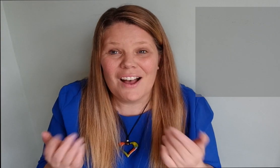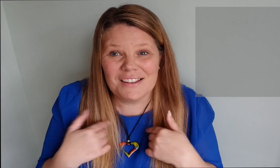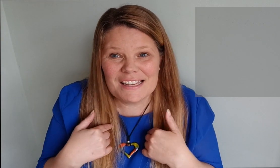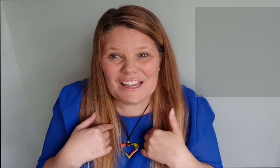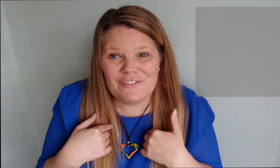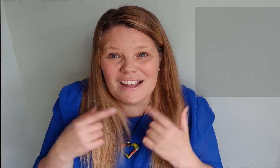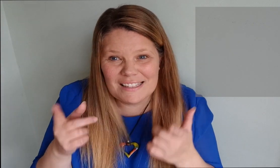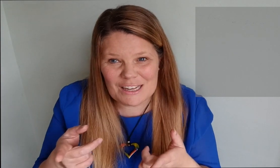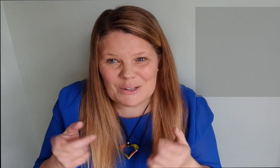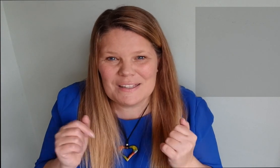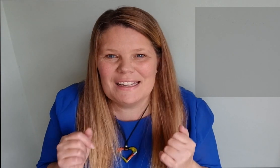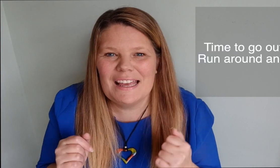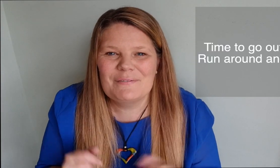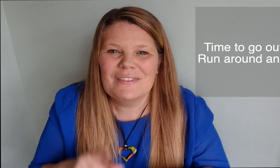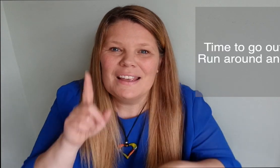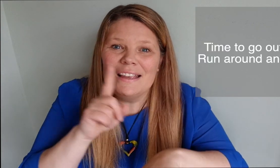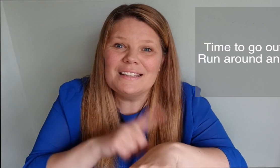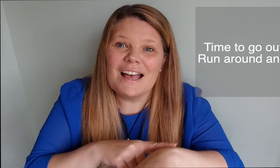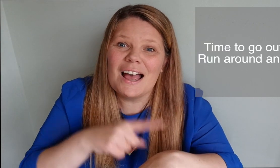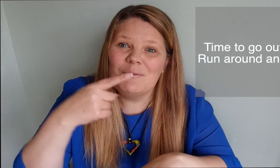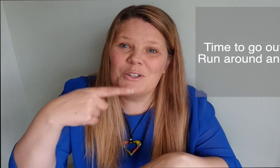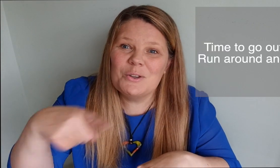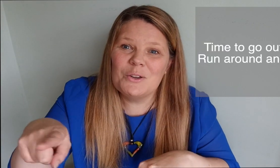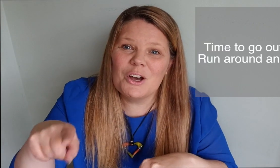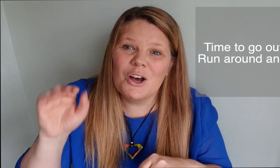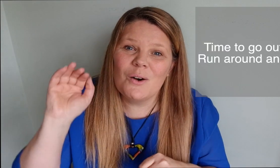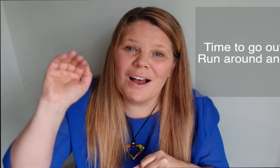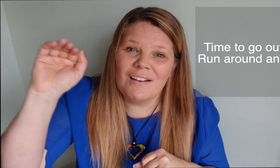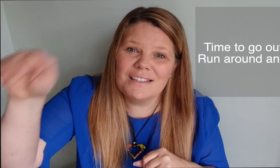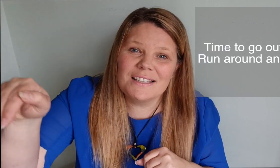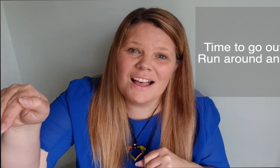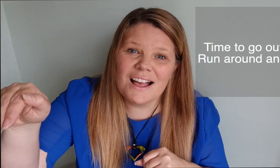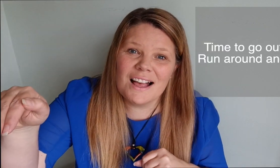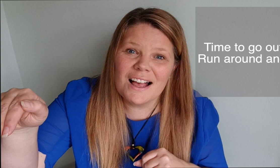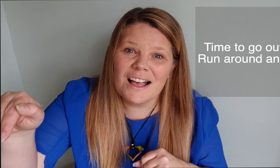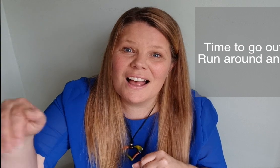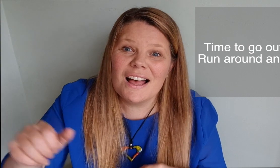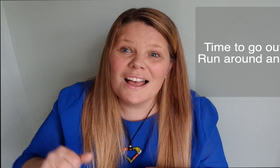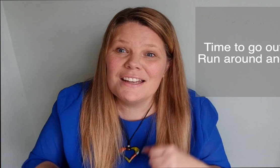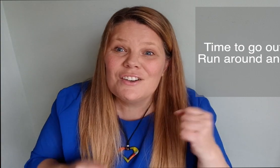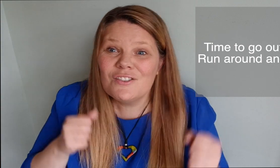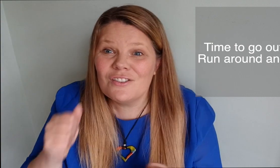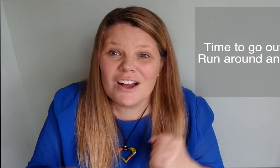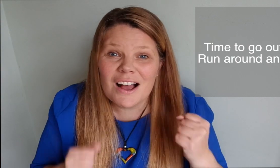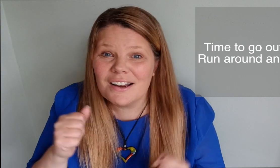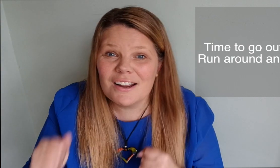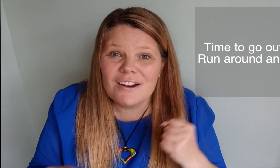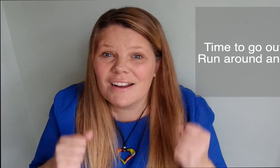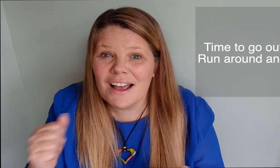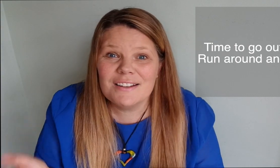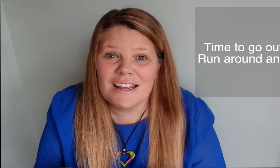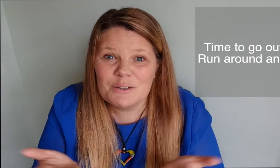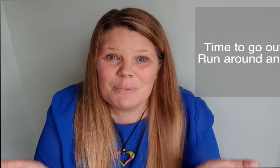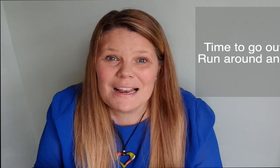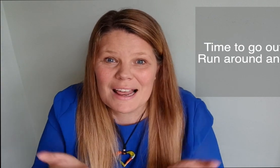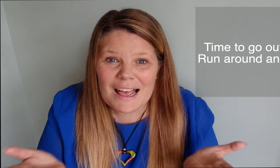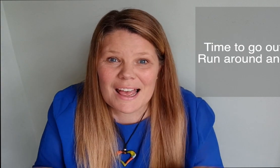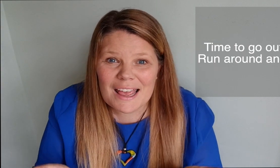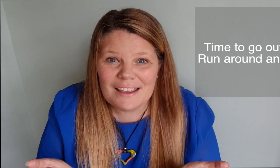sing it first, then you sing it. Time to go outside. Run around and play.